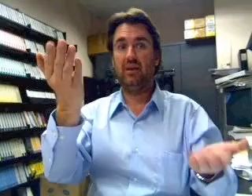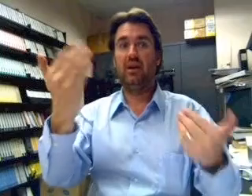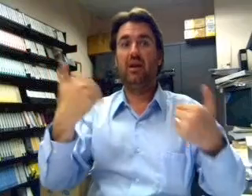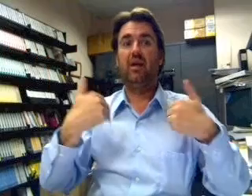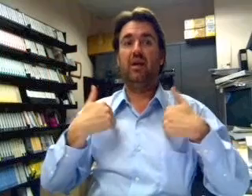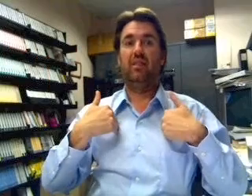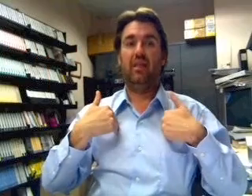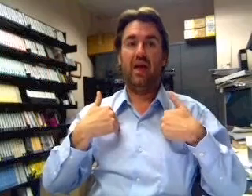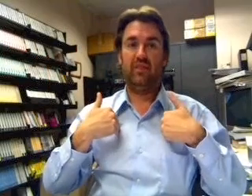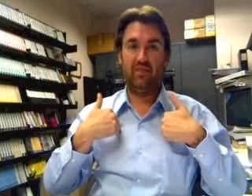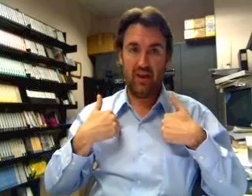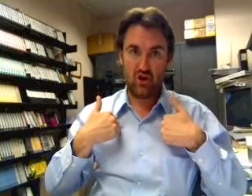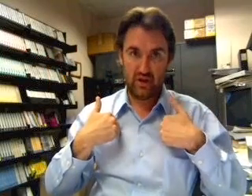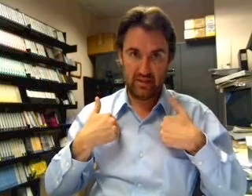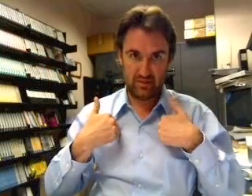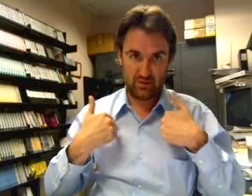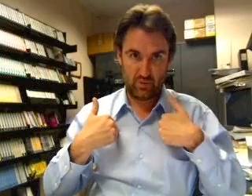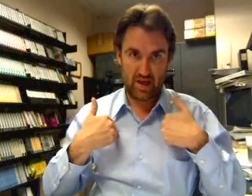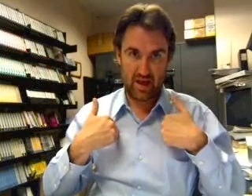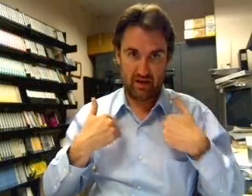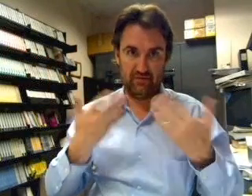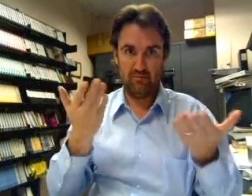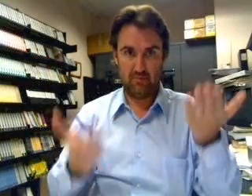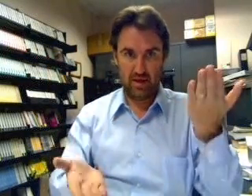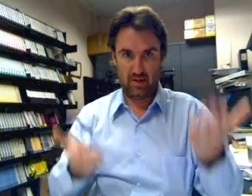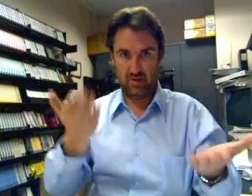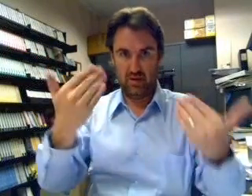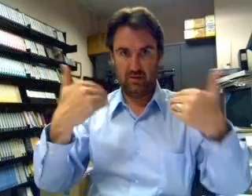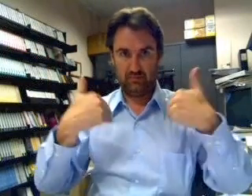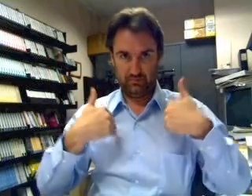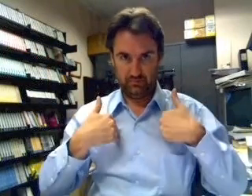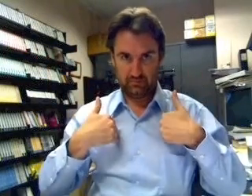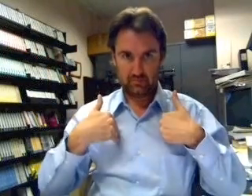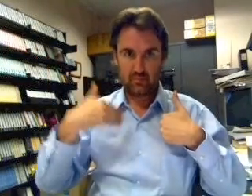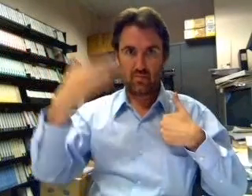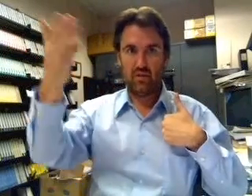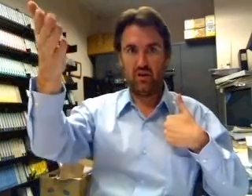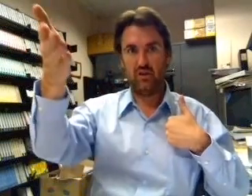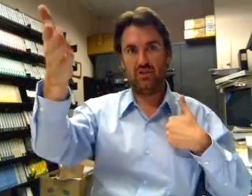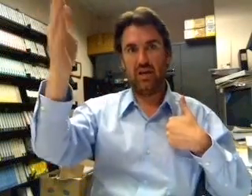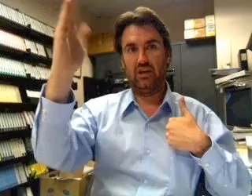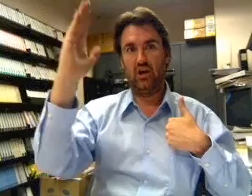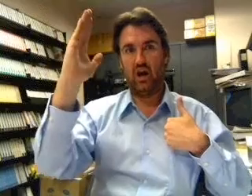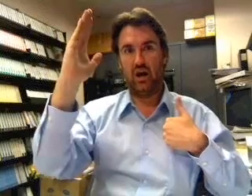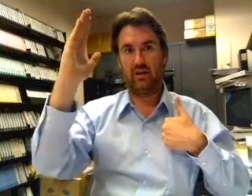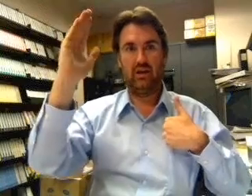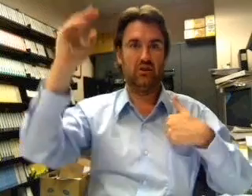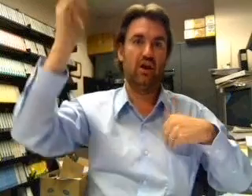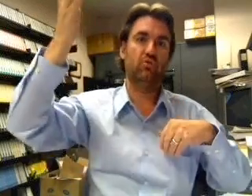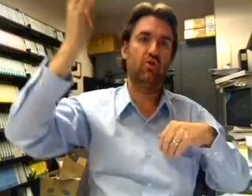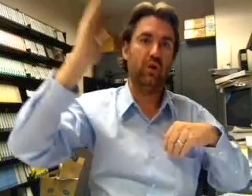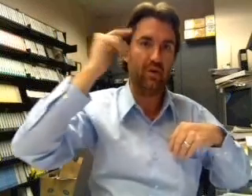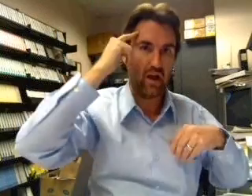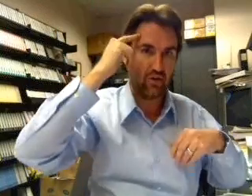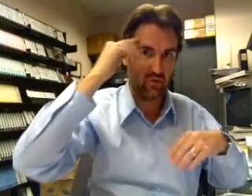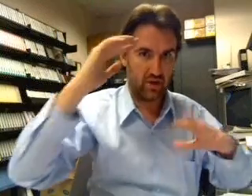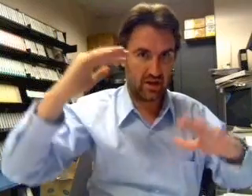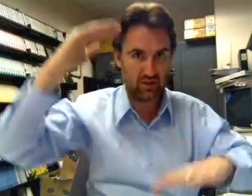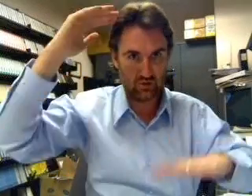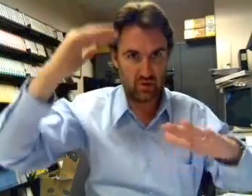Maybe there is, so we have, maybe there's a God, and God will go up higher than what I can do